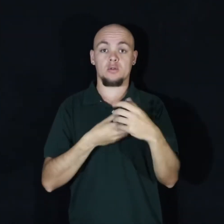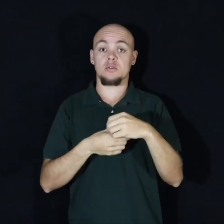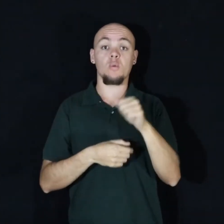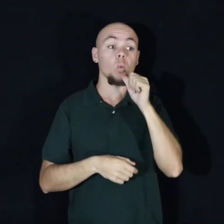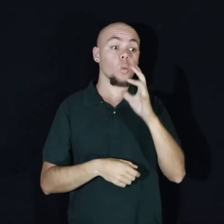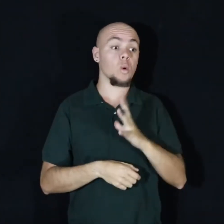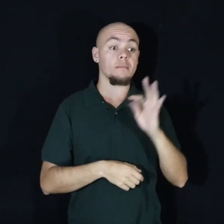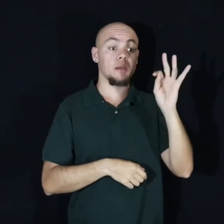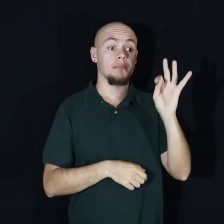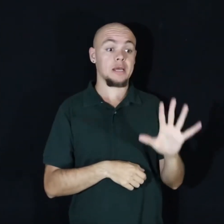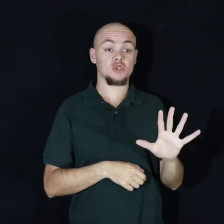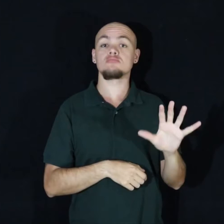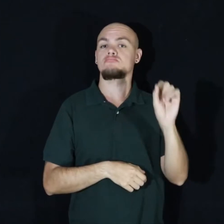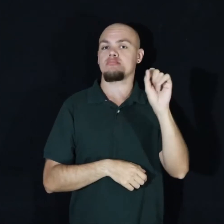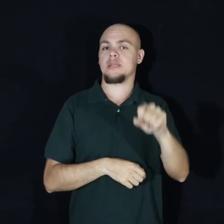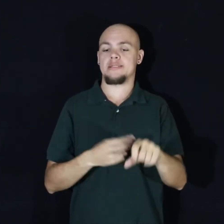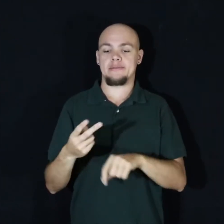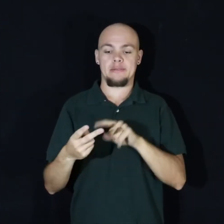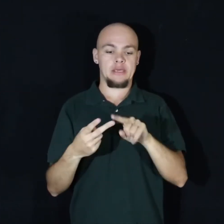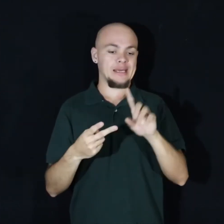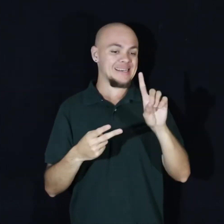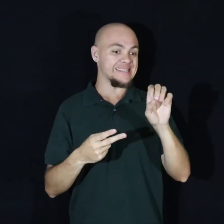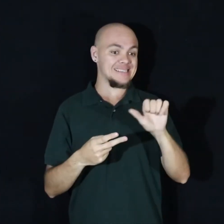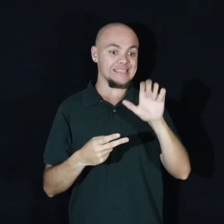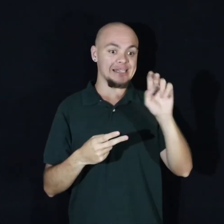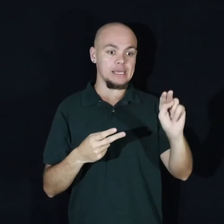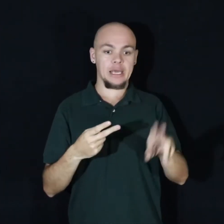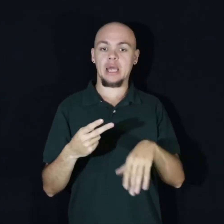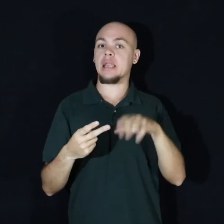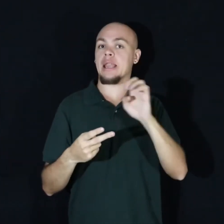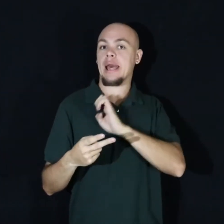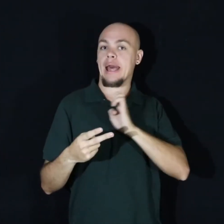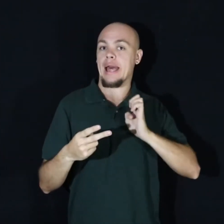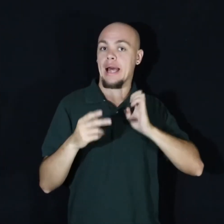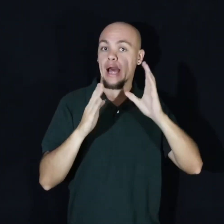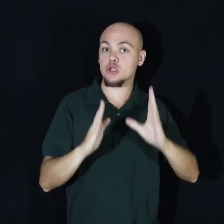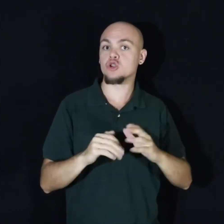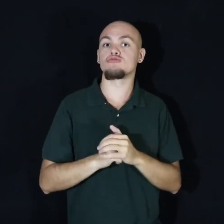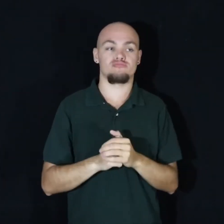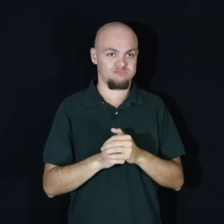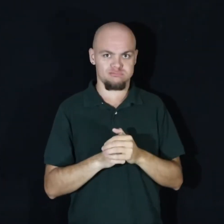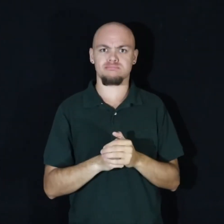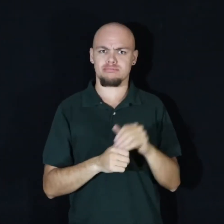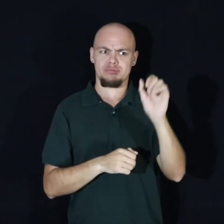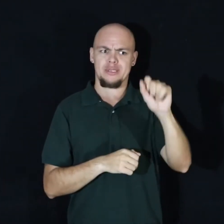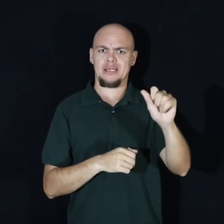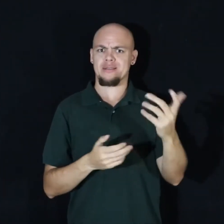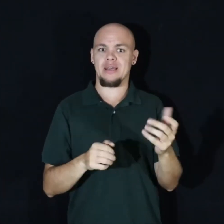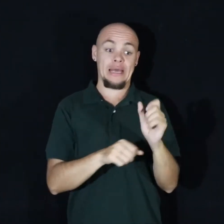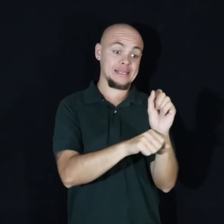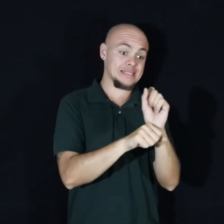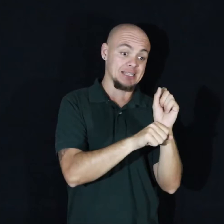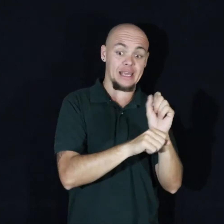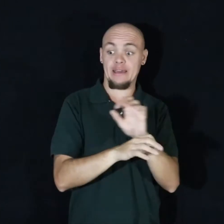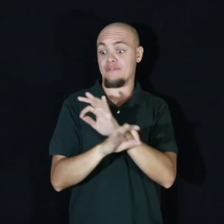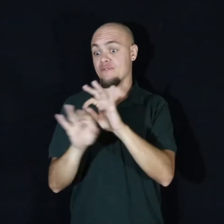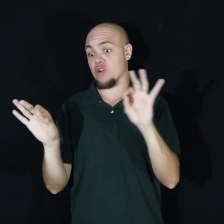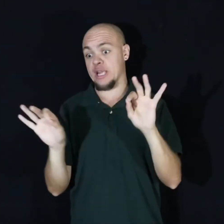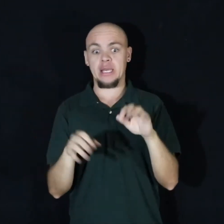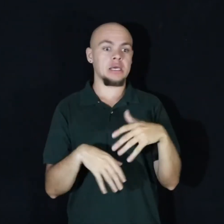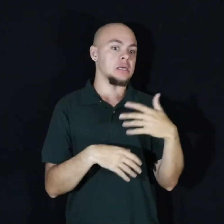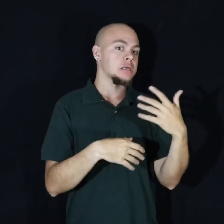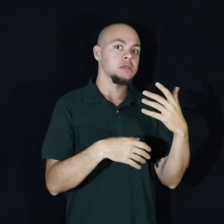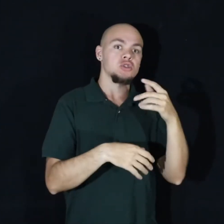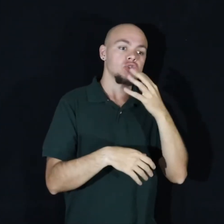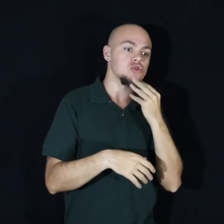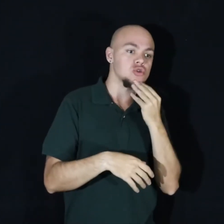people. Can women become pastors? Yes. Can they be deacons and elders? Yes. We believe very much.